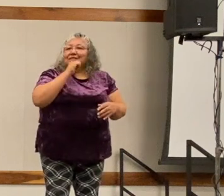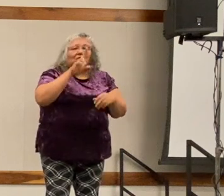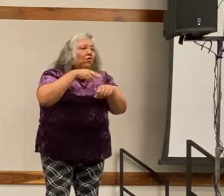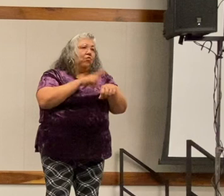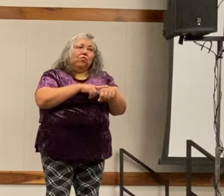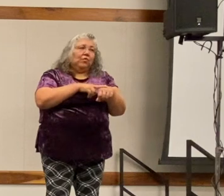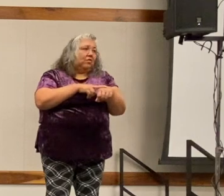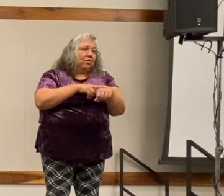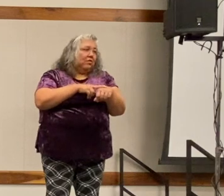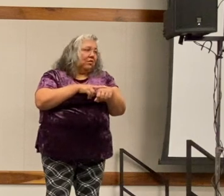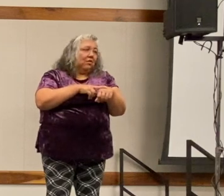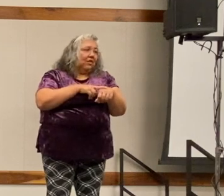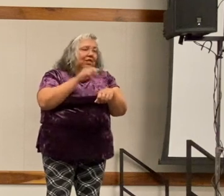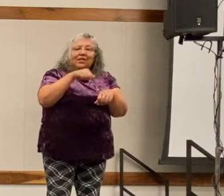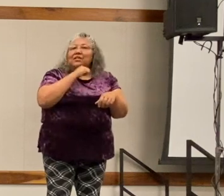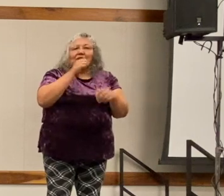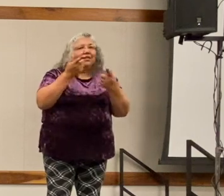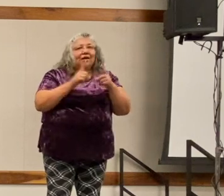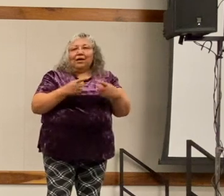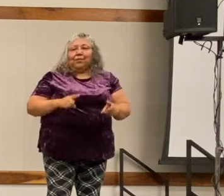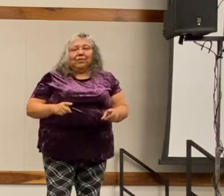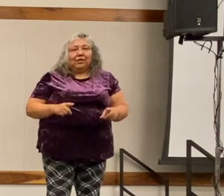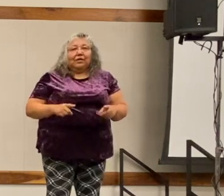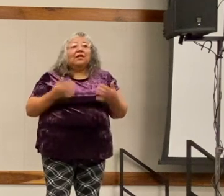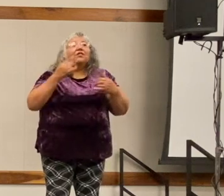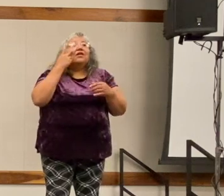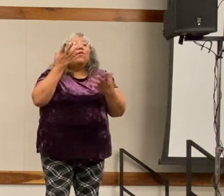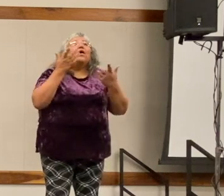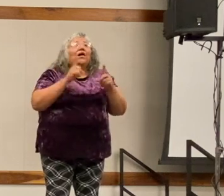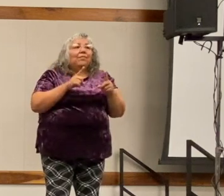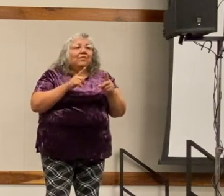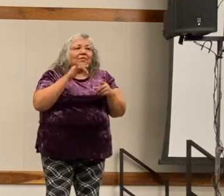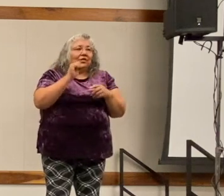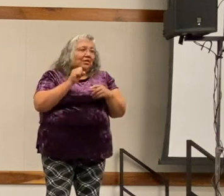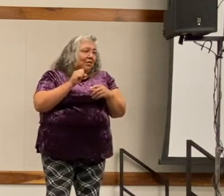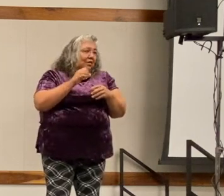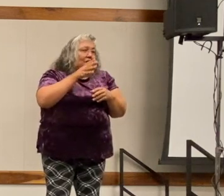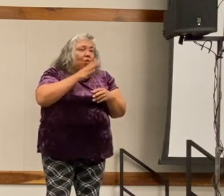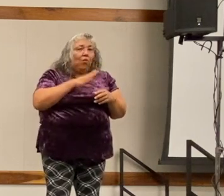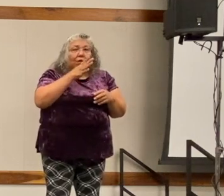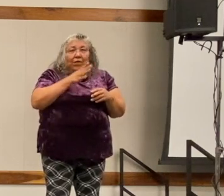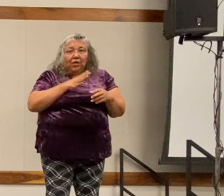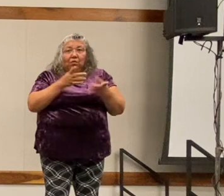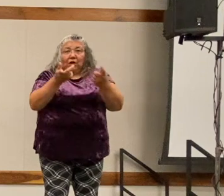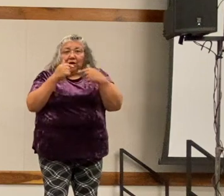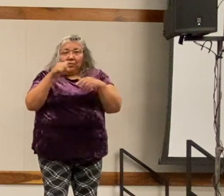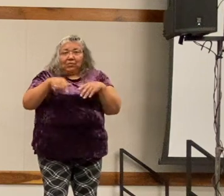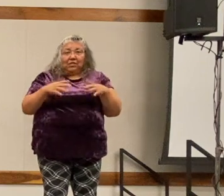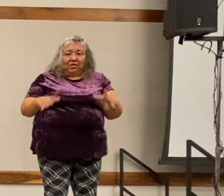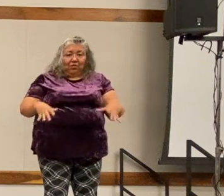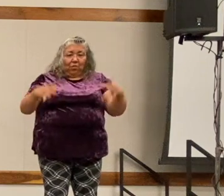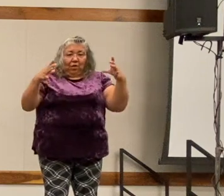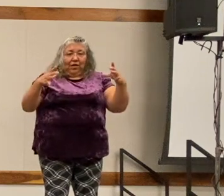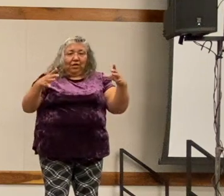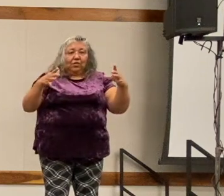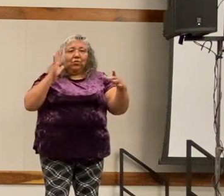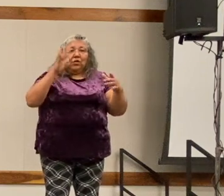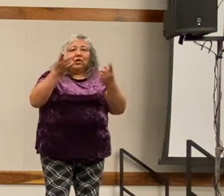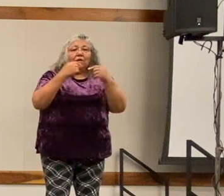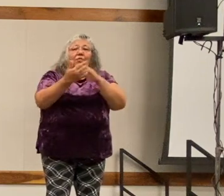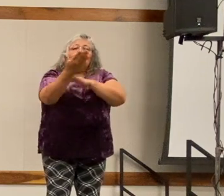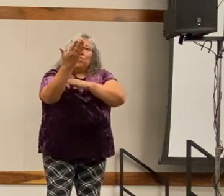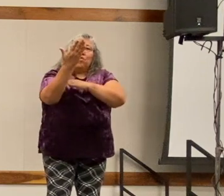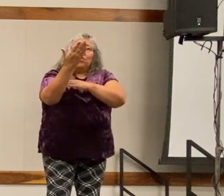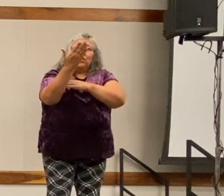normal. This doesn't happen. You see, what happens is that the women would come up to this well, and they would come in the